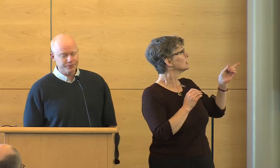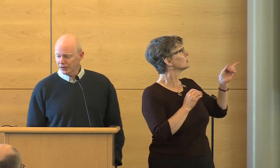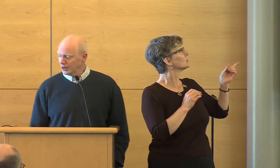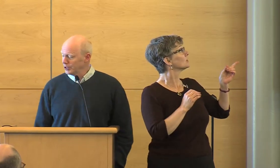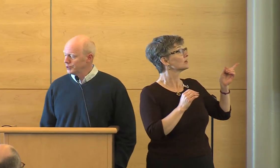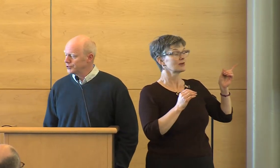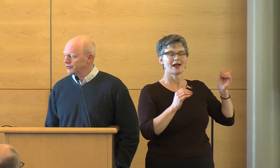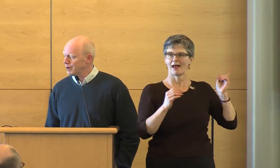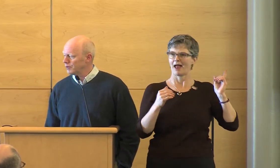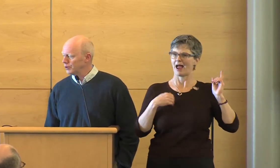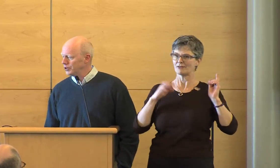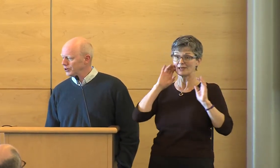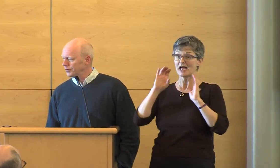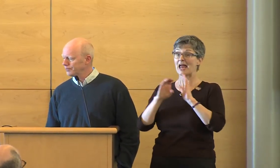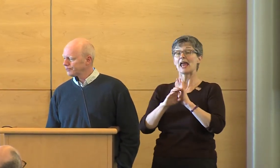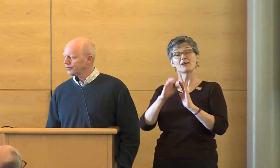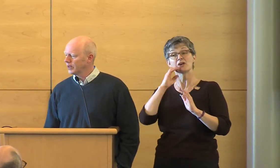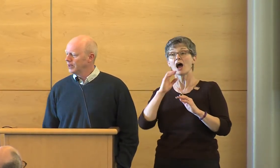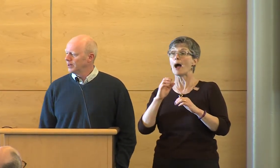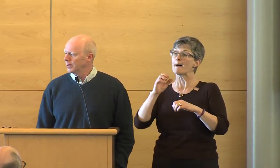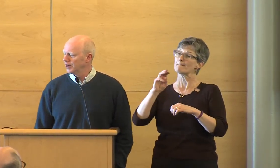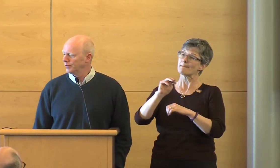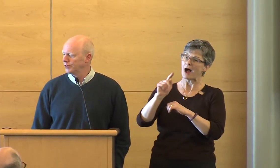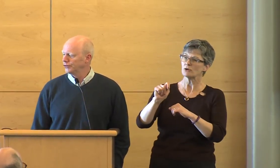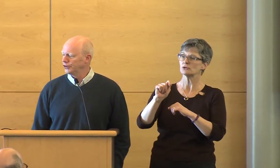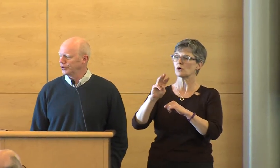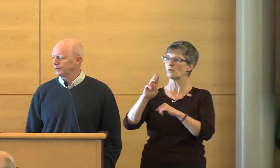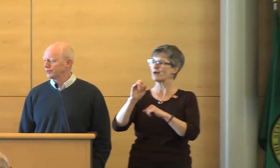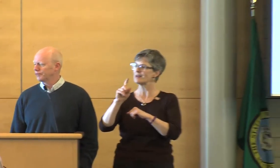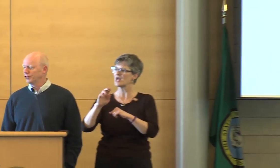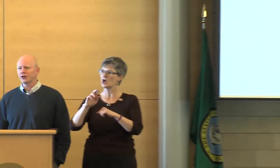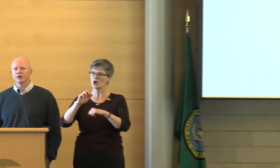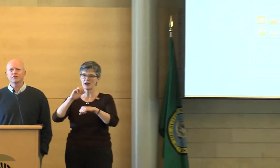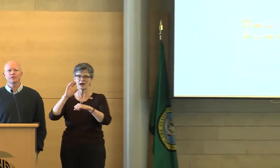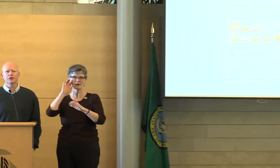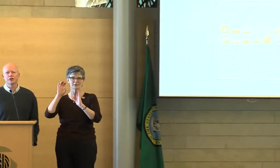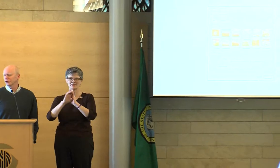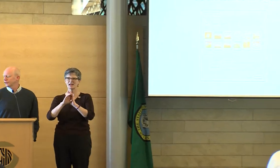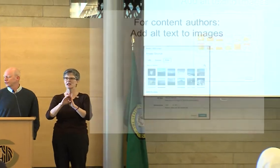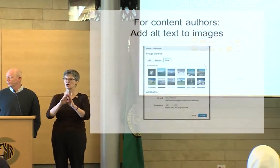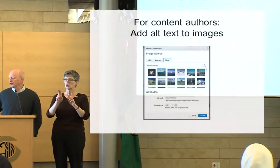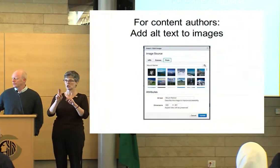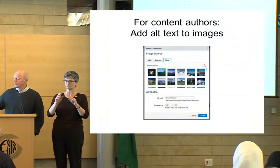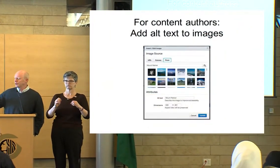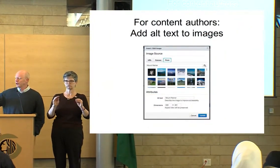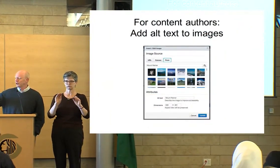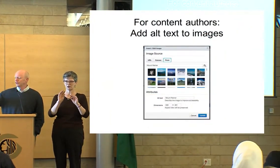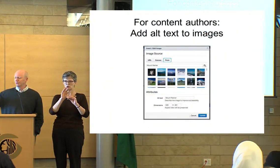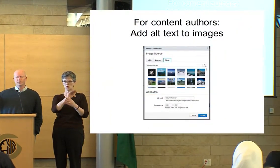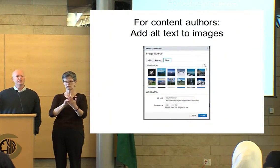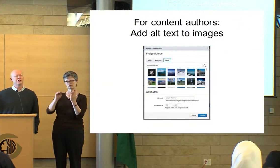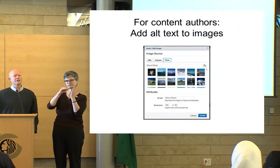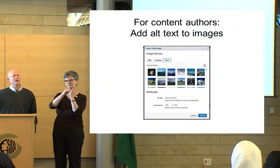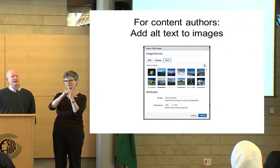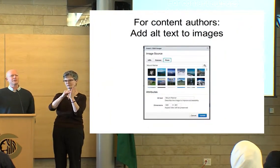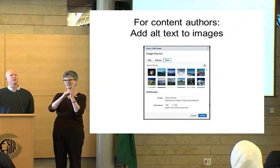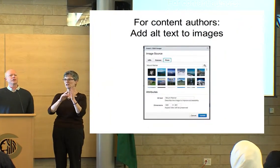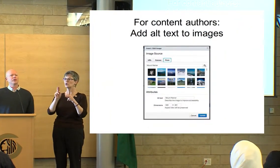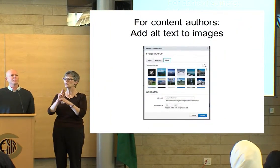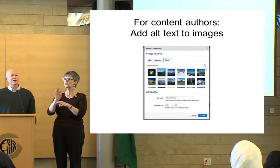what somebody who's using a screen reader or using a Braille device needs access to. And so We have here,